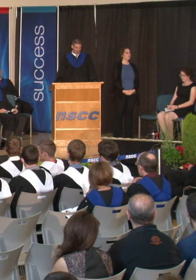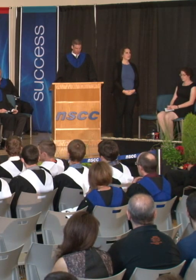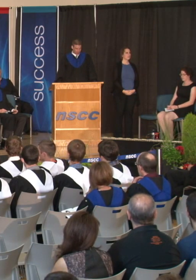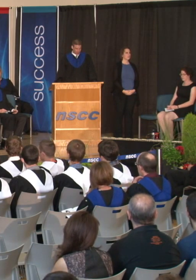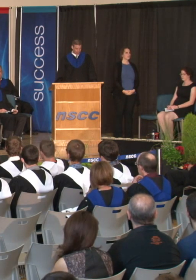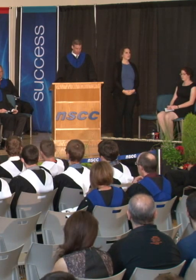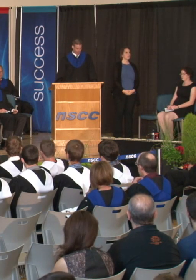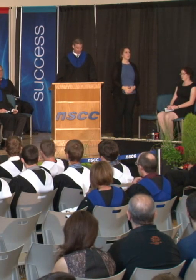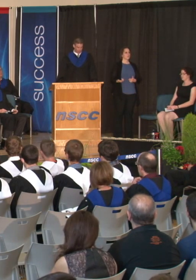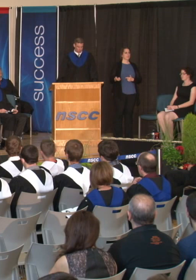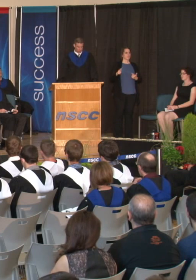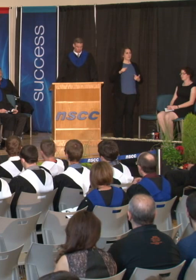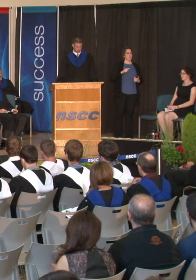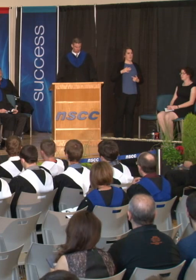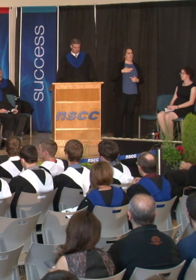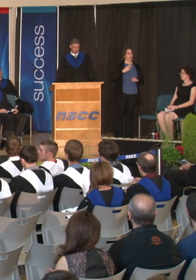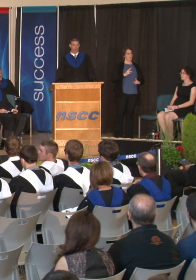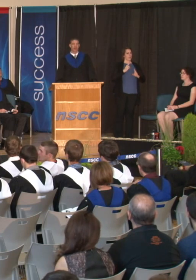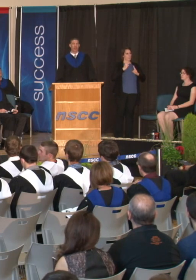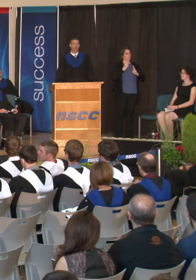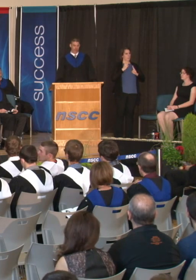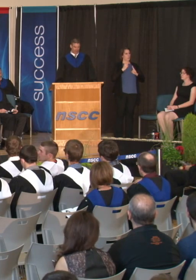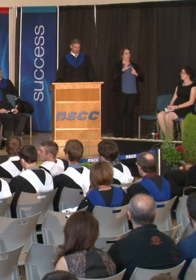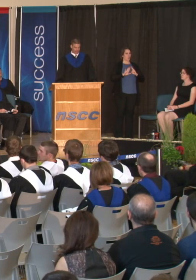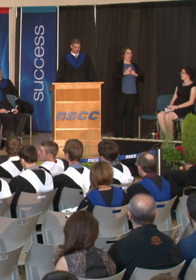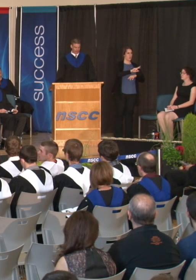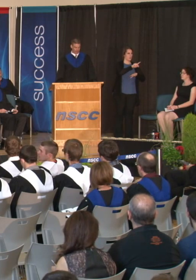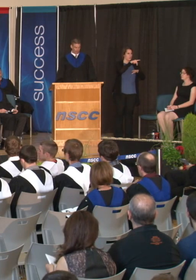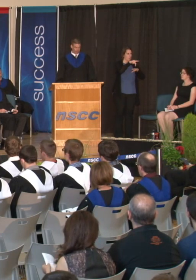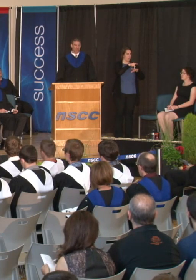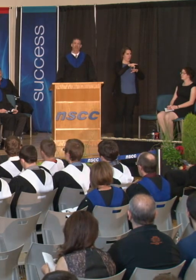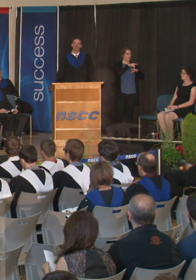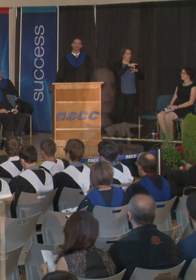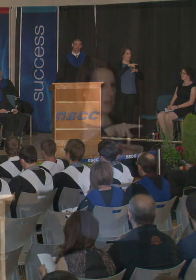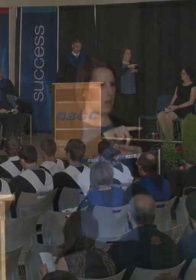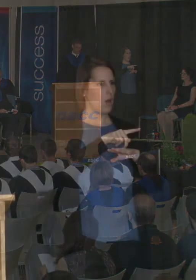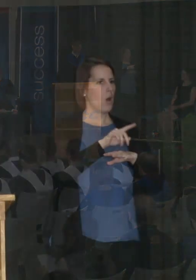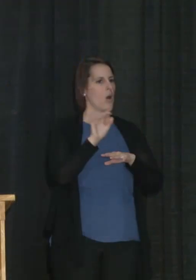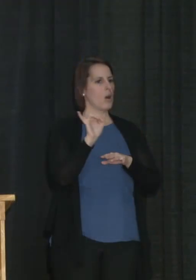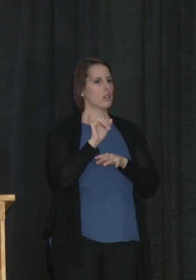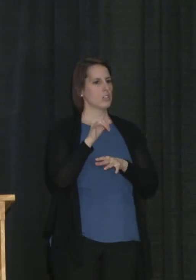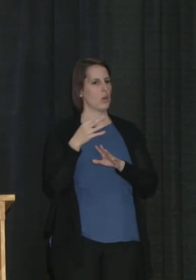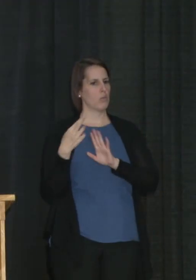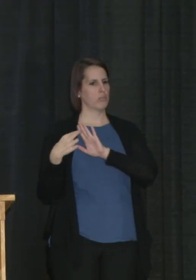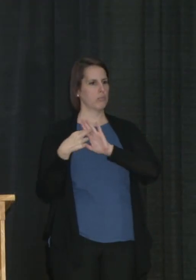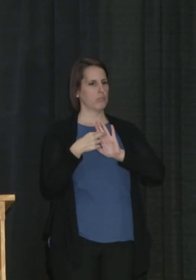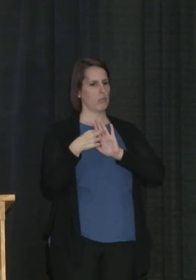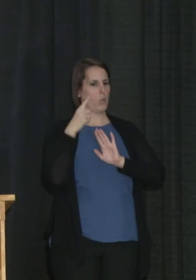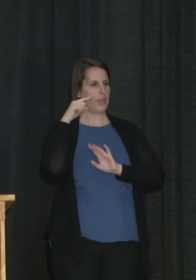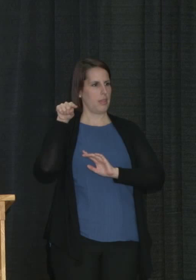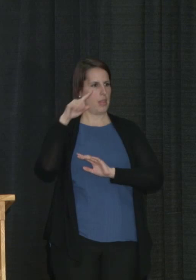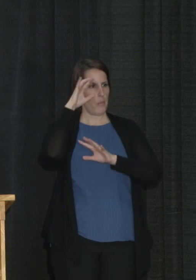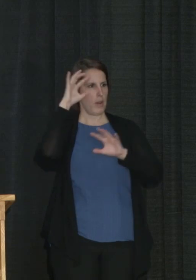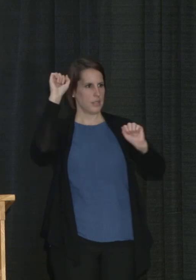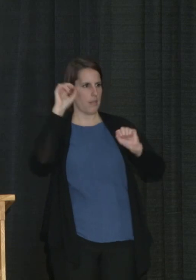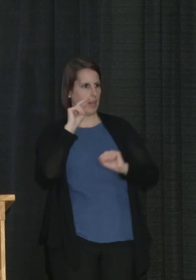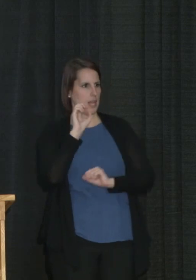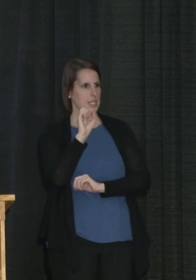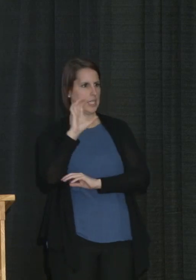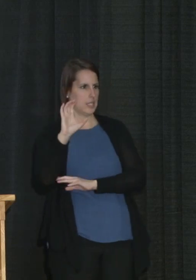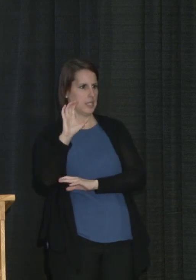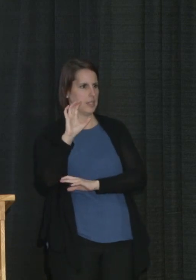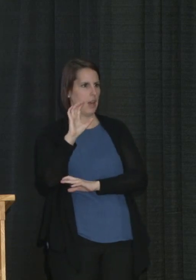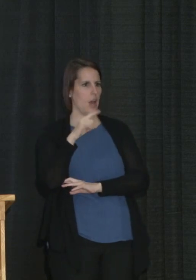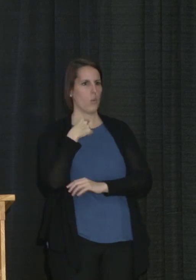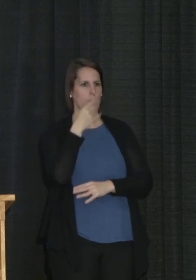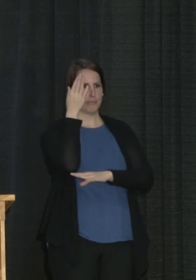Now it is my privilege as your principal and on behalf of the president of the Nova Scotia Community College to deliver this year's convocation